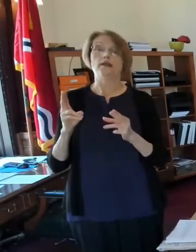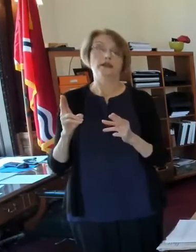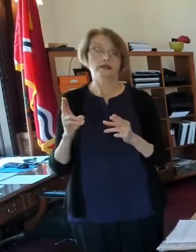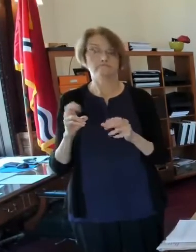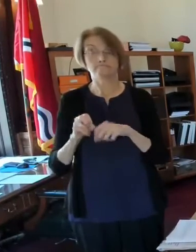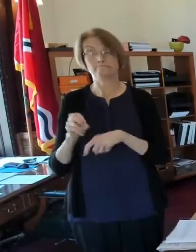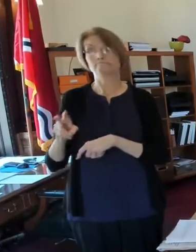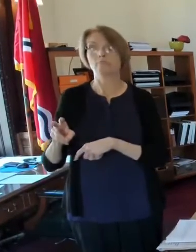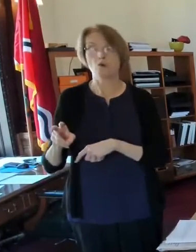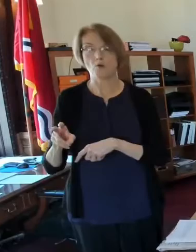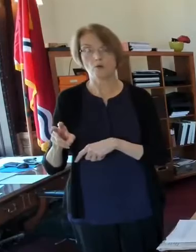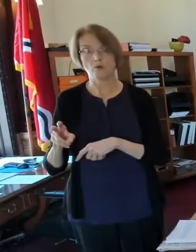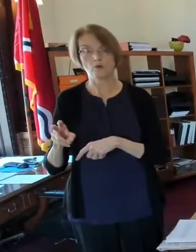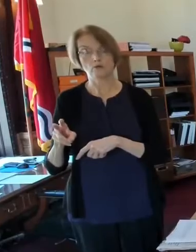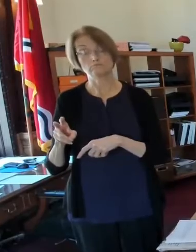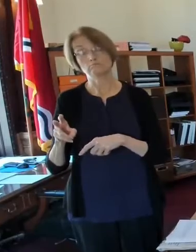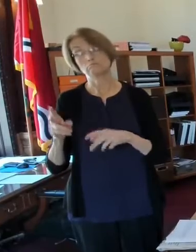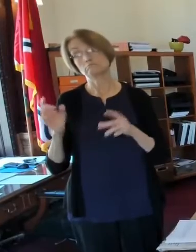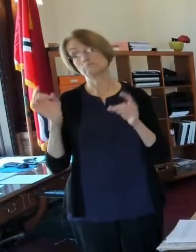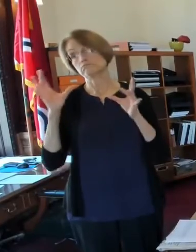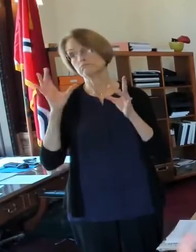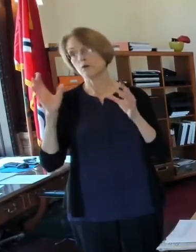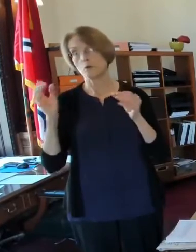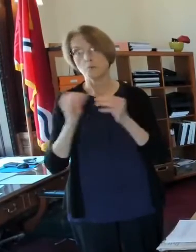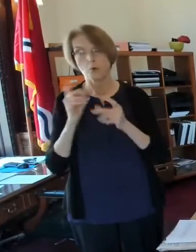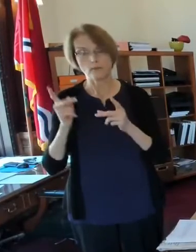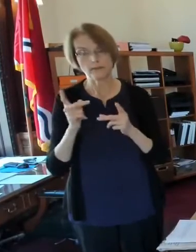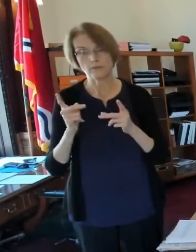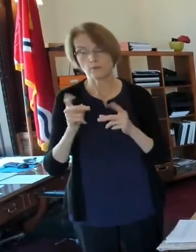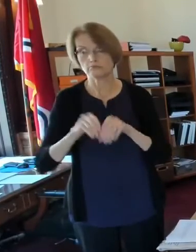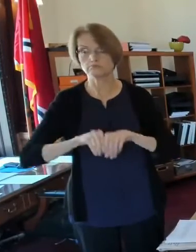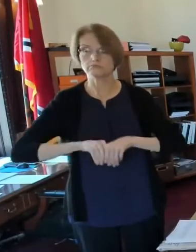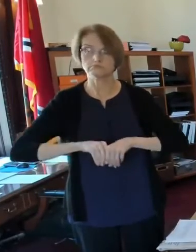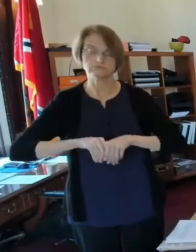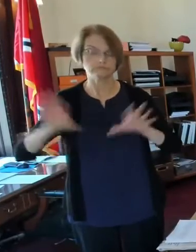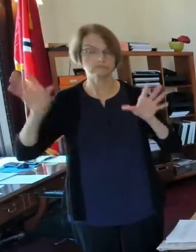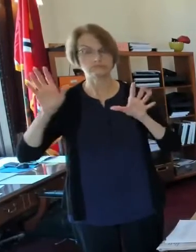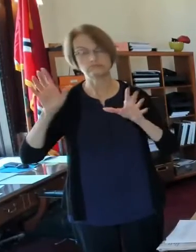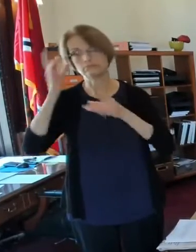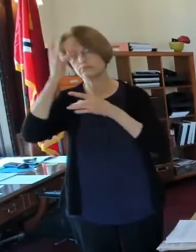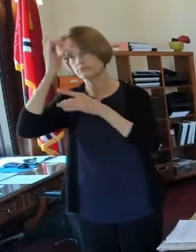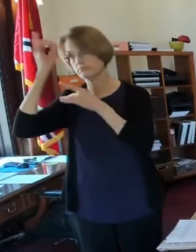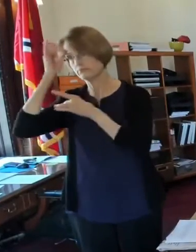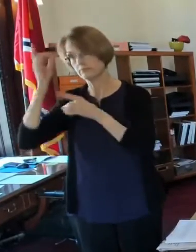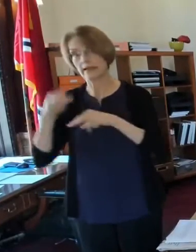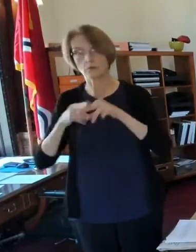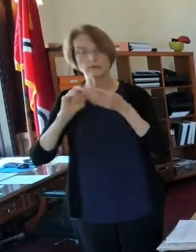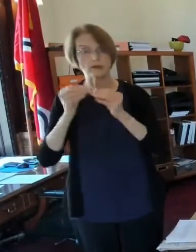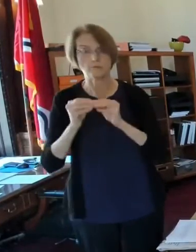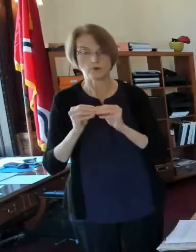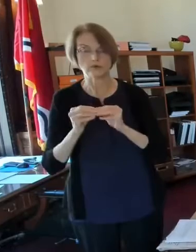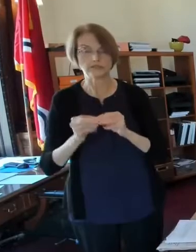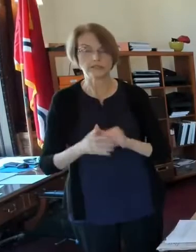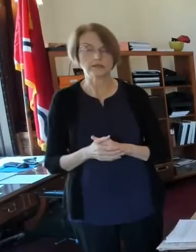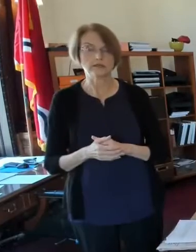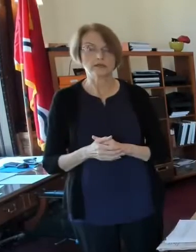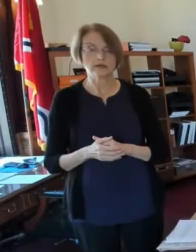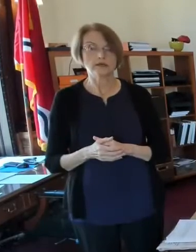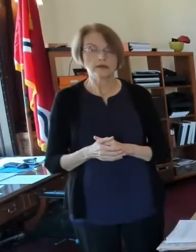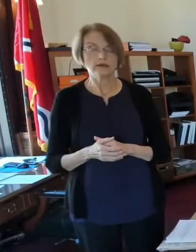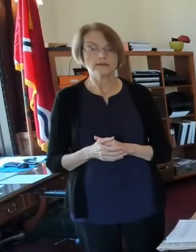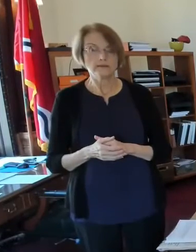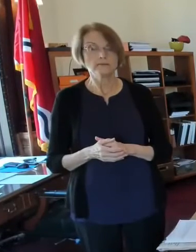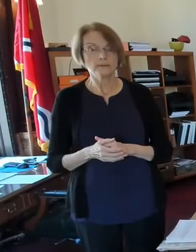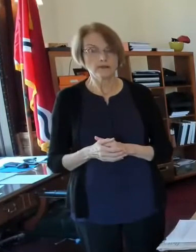cause more people to get sick, that the behavior causes more people to get sick and increases our numbers. So it is